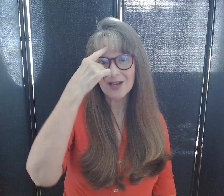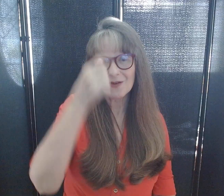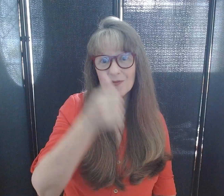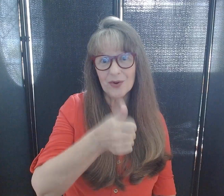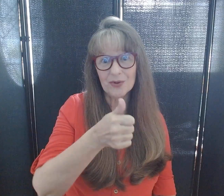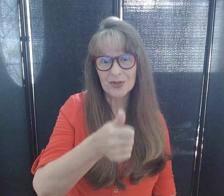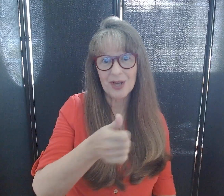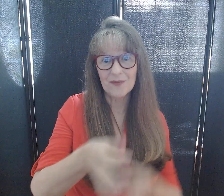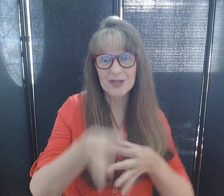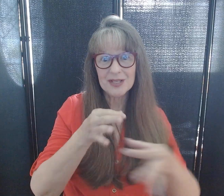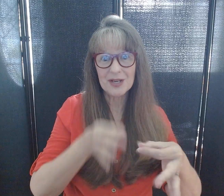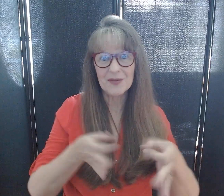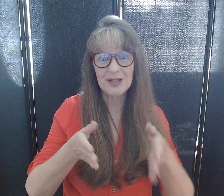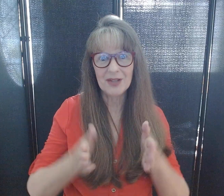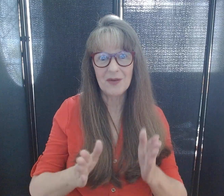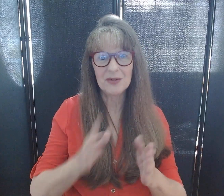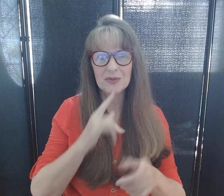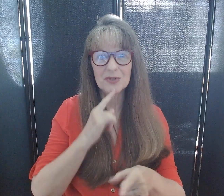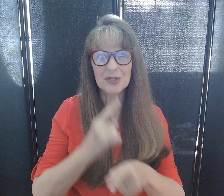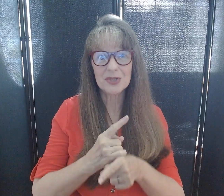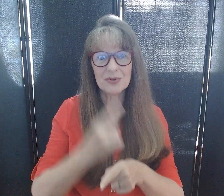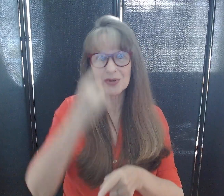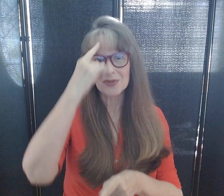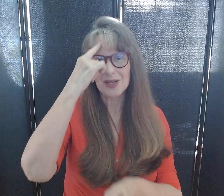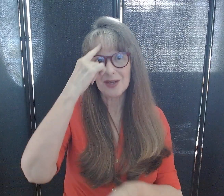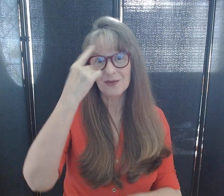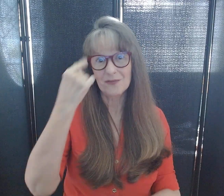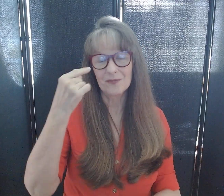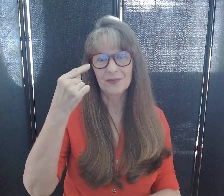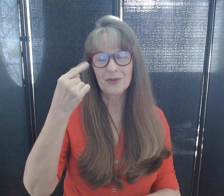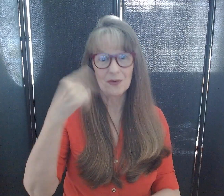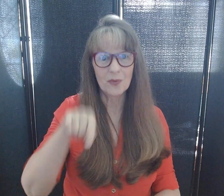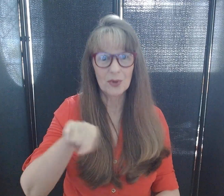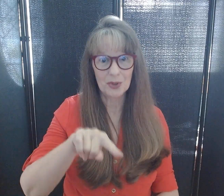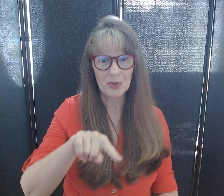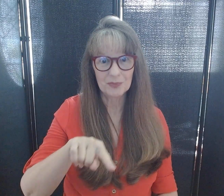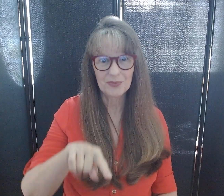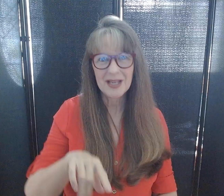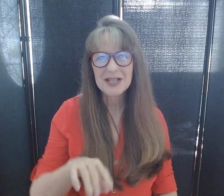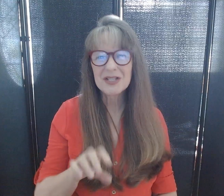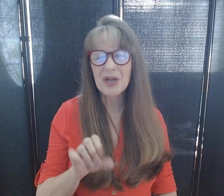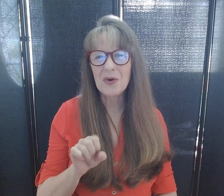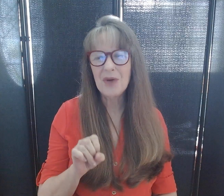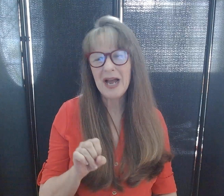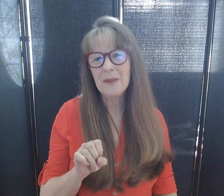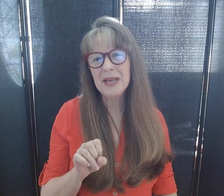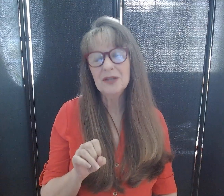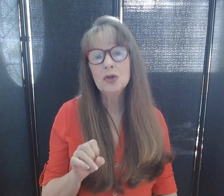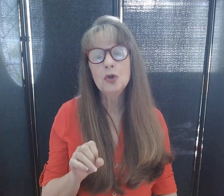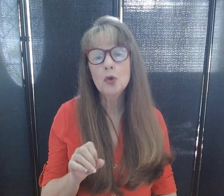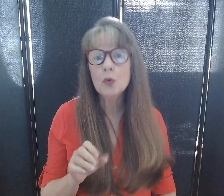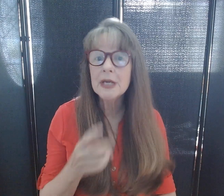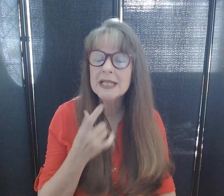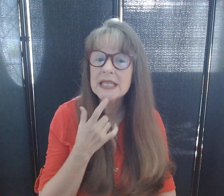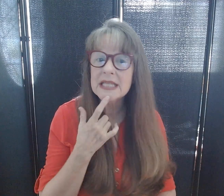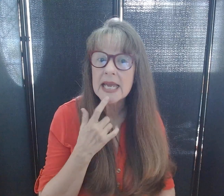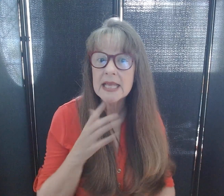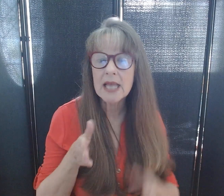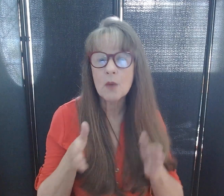for yourself instead of allowing your sister to think, for you. So, I mean, you could say it that way,